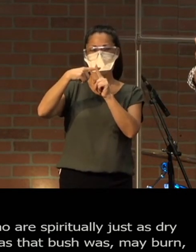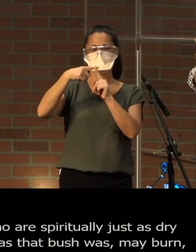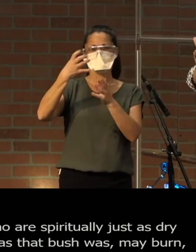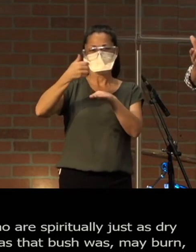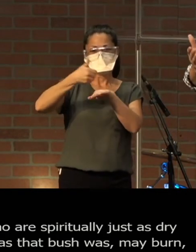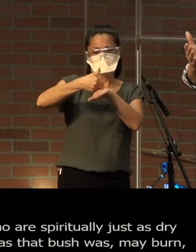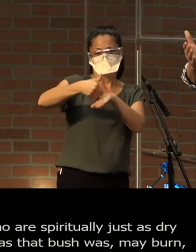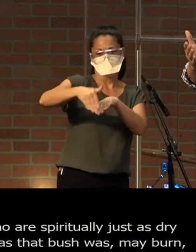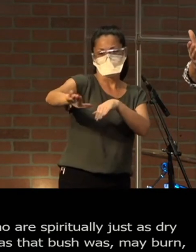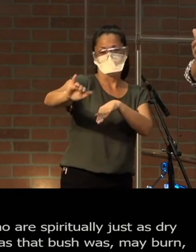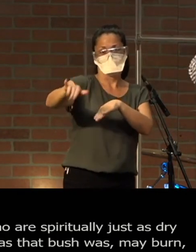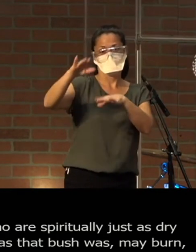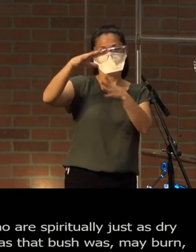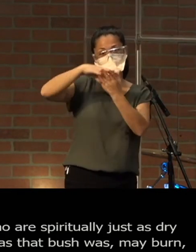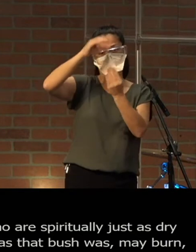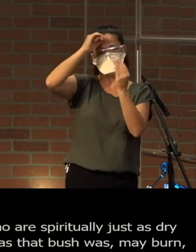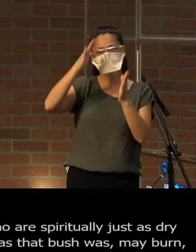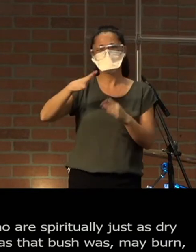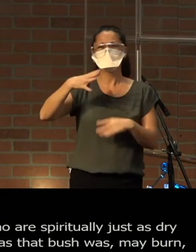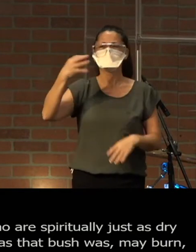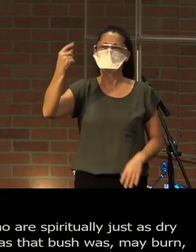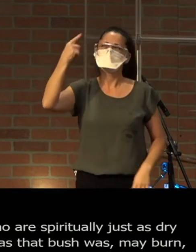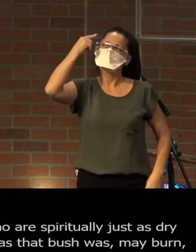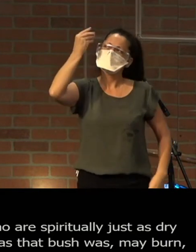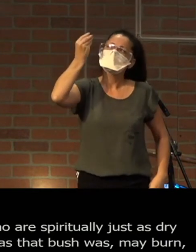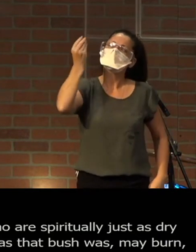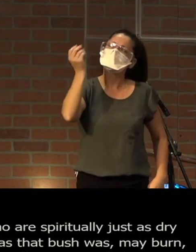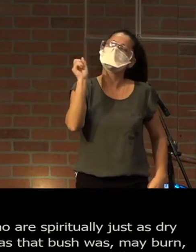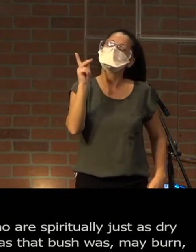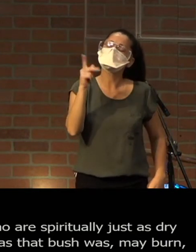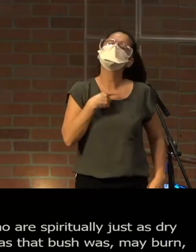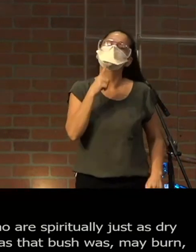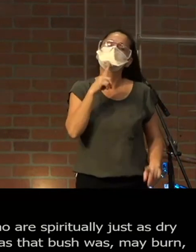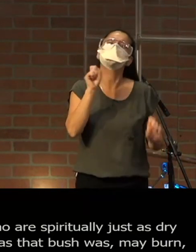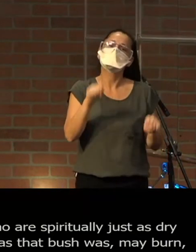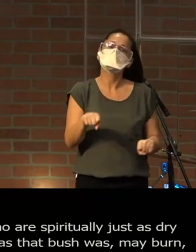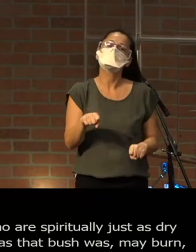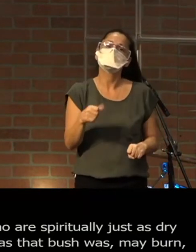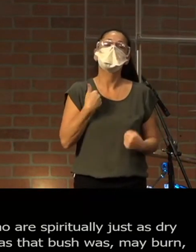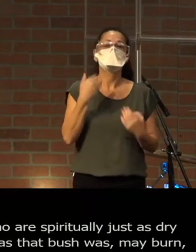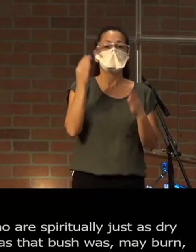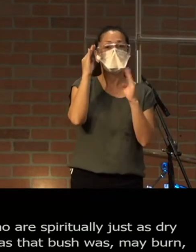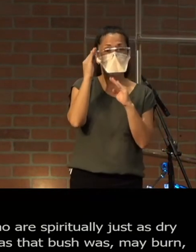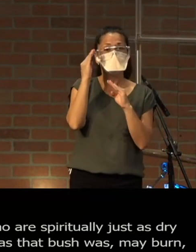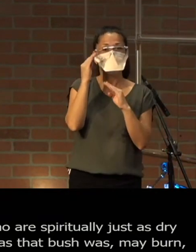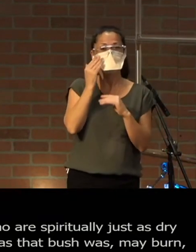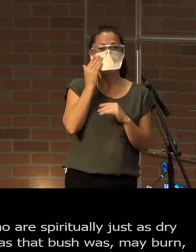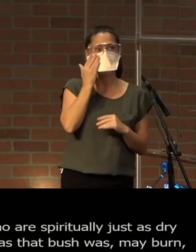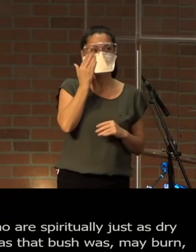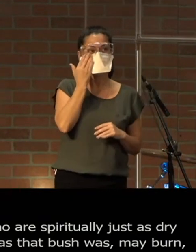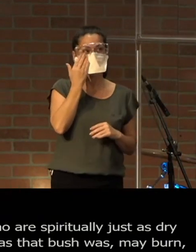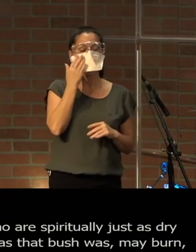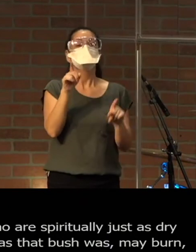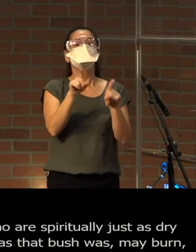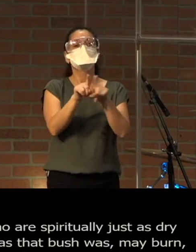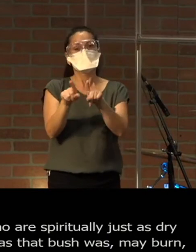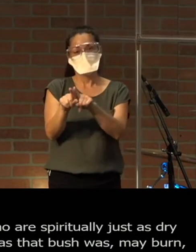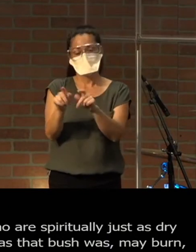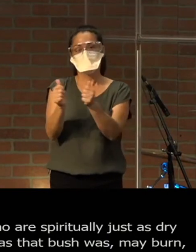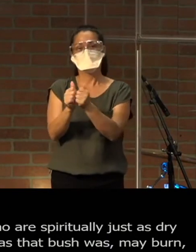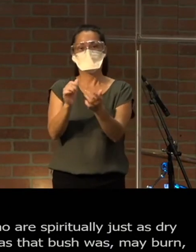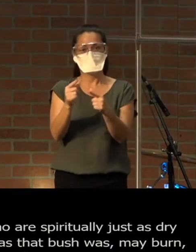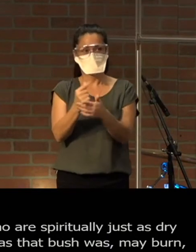out for the summer thinking, okay, I can do it. And so it is with the gospel,